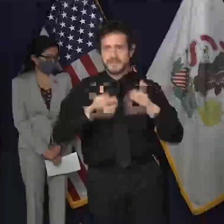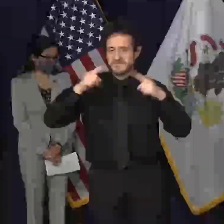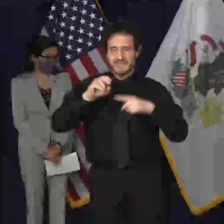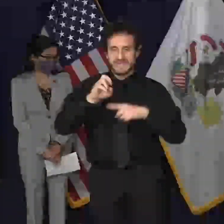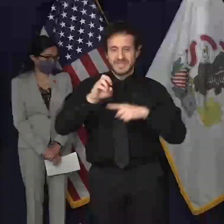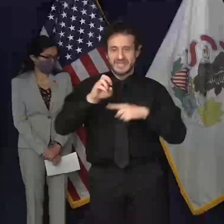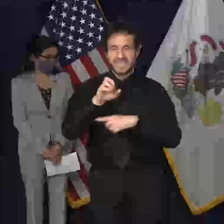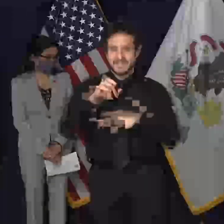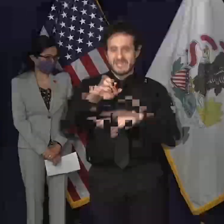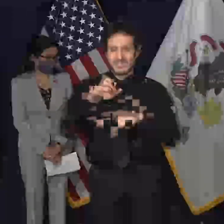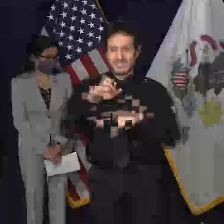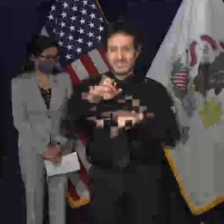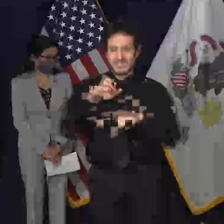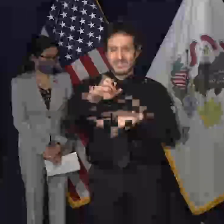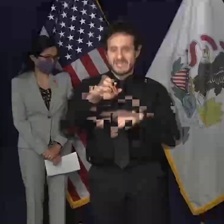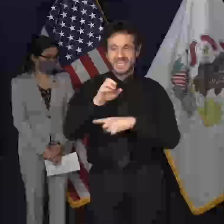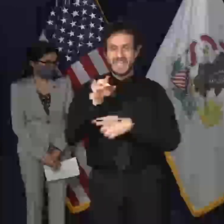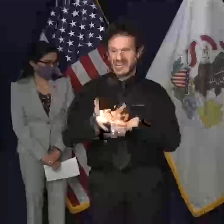to.